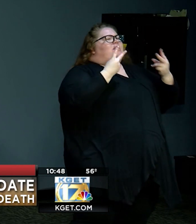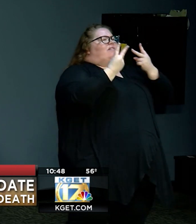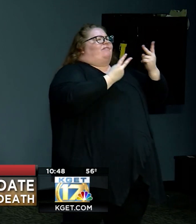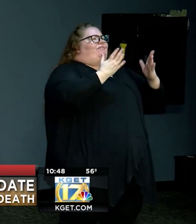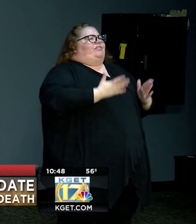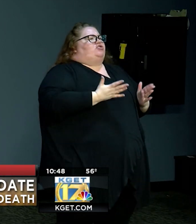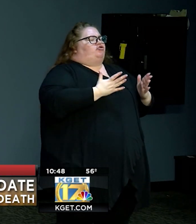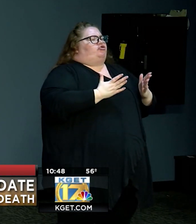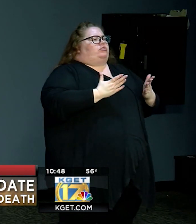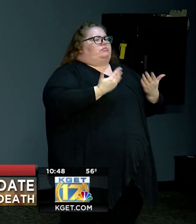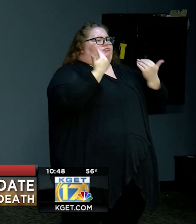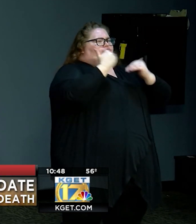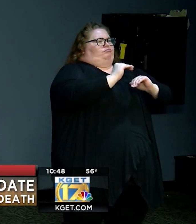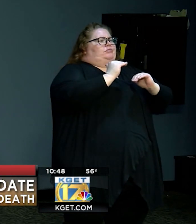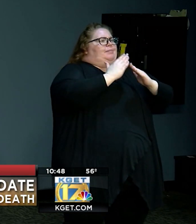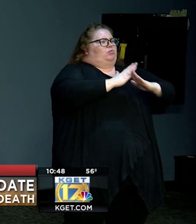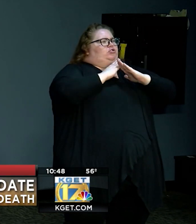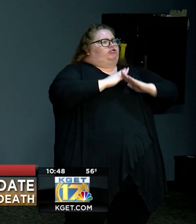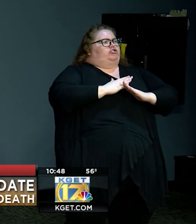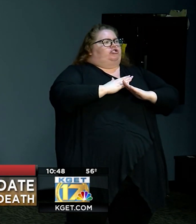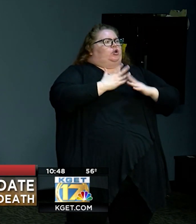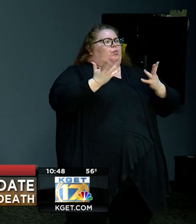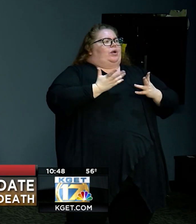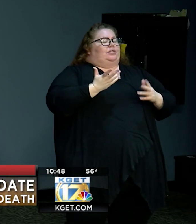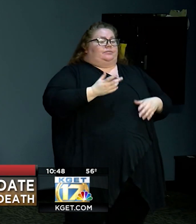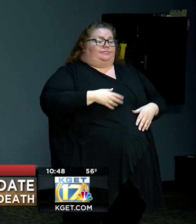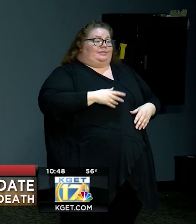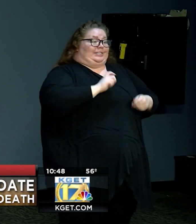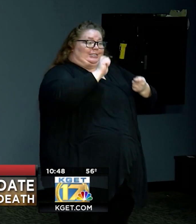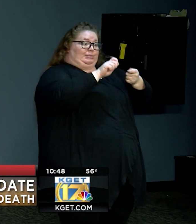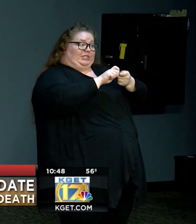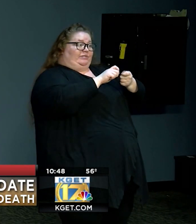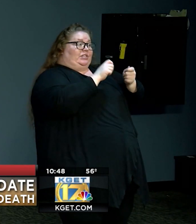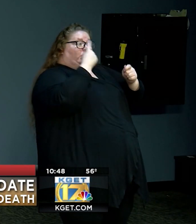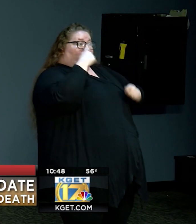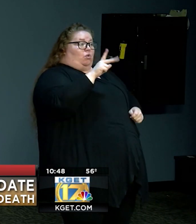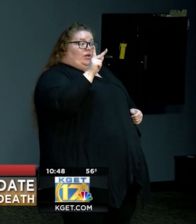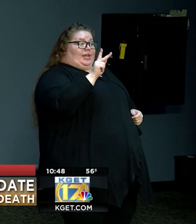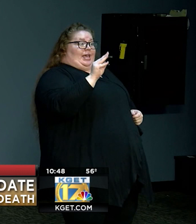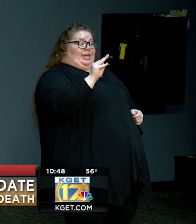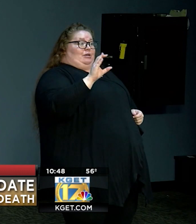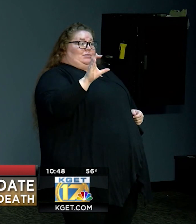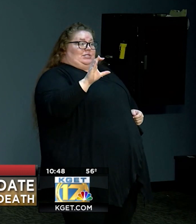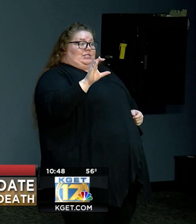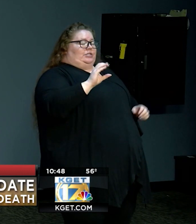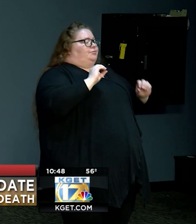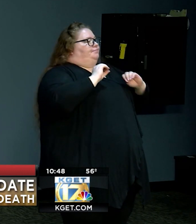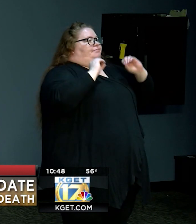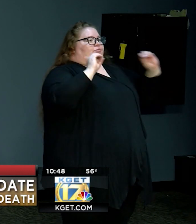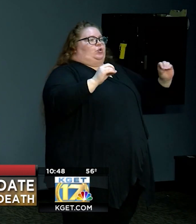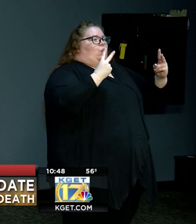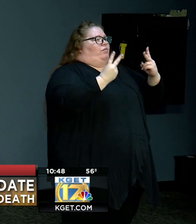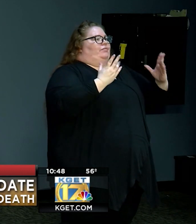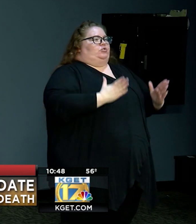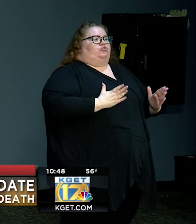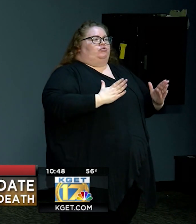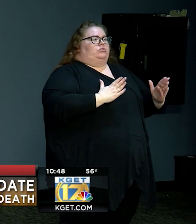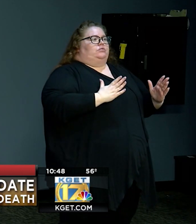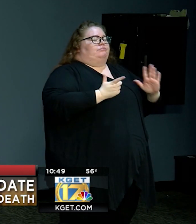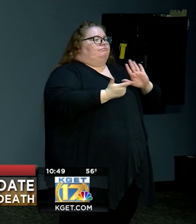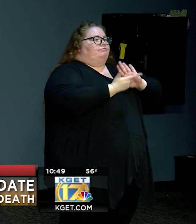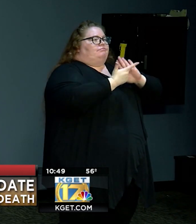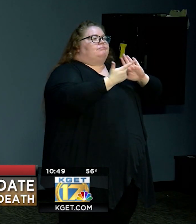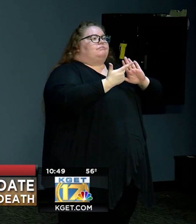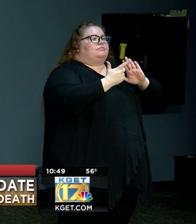place for hospital visits? I can speak specifically to Kern Medical. No visitors are allowed